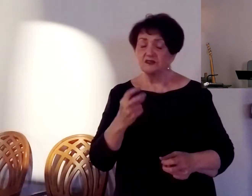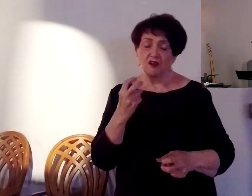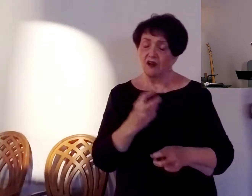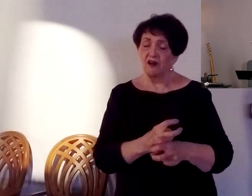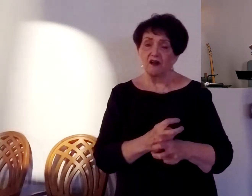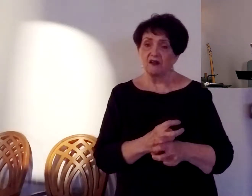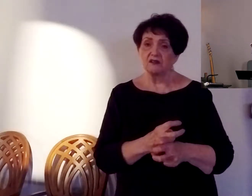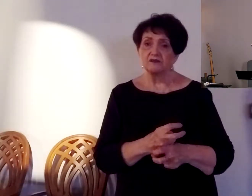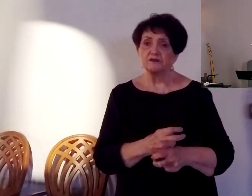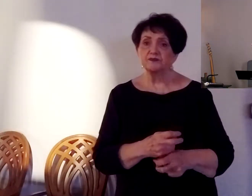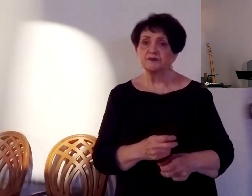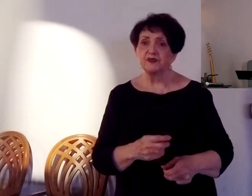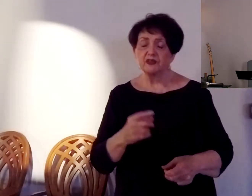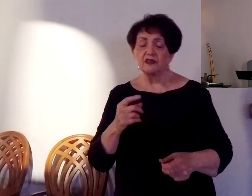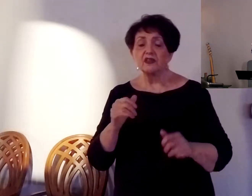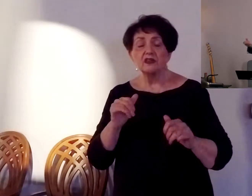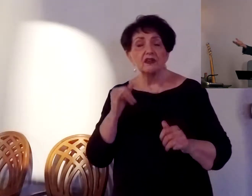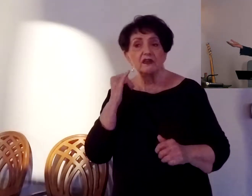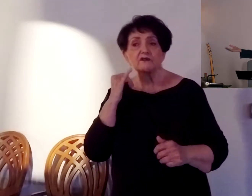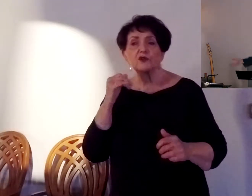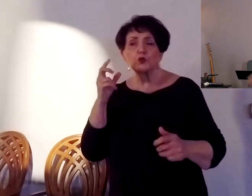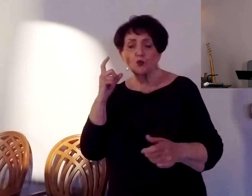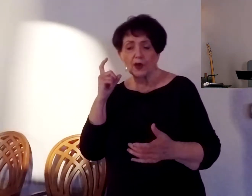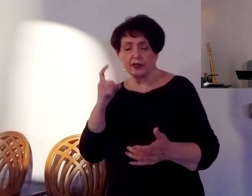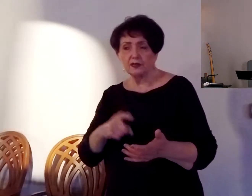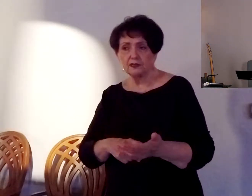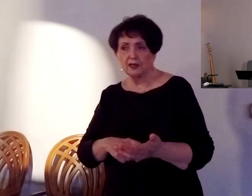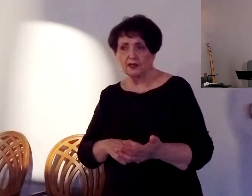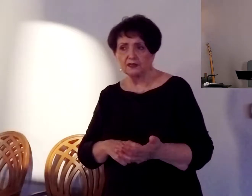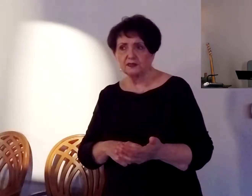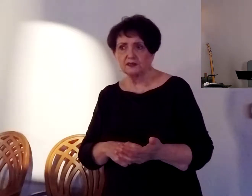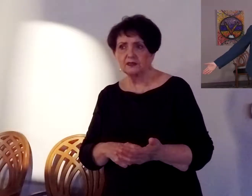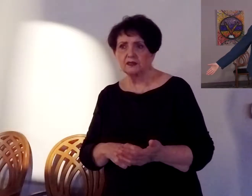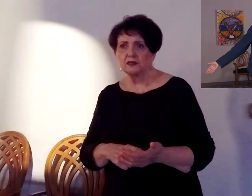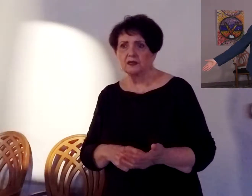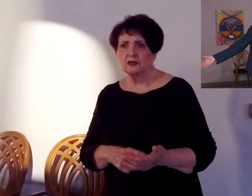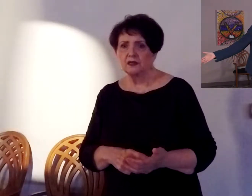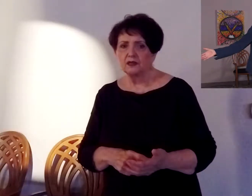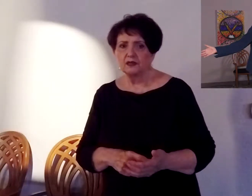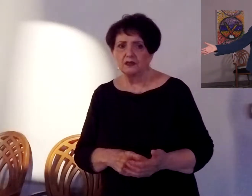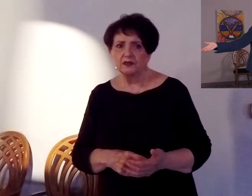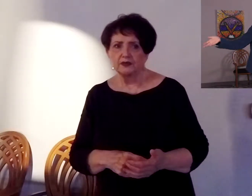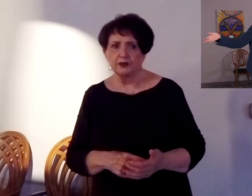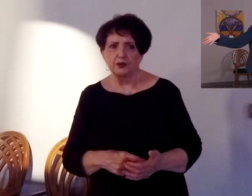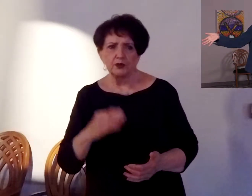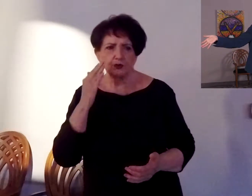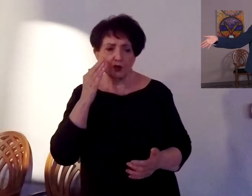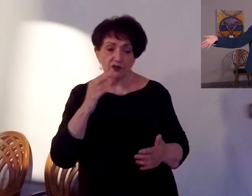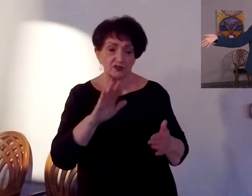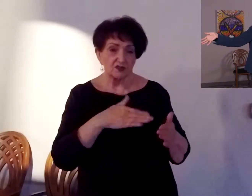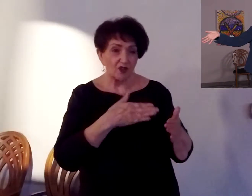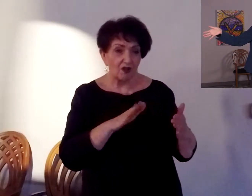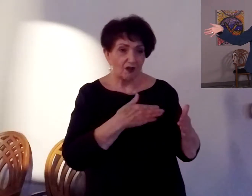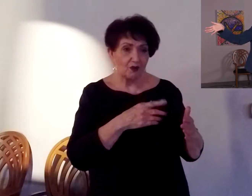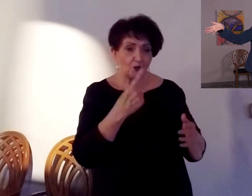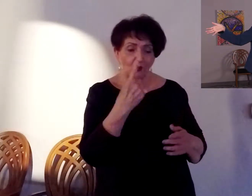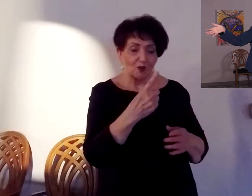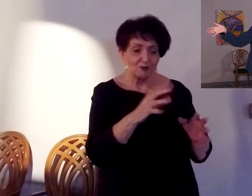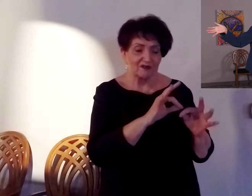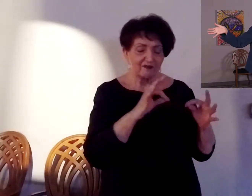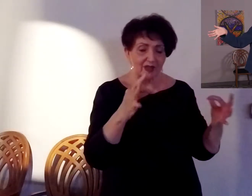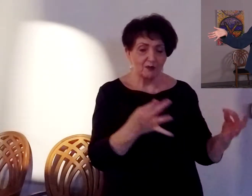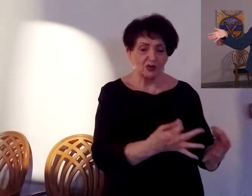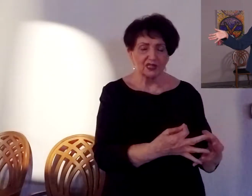equation when we recognize that we are, you know that song, We're One Big Family, that we don't sing it just because